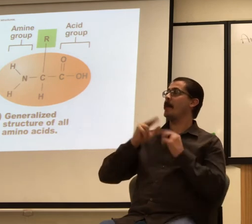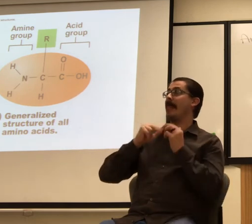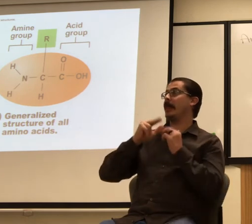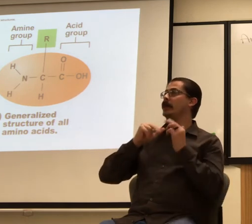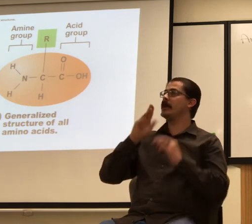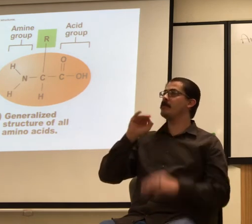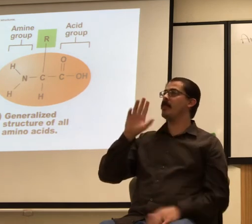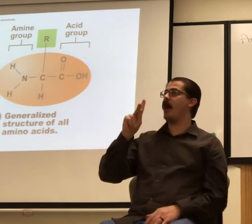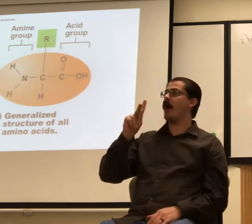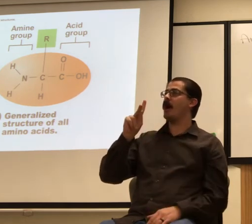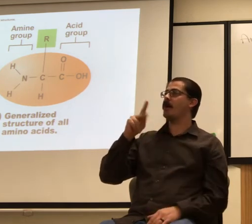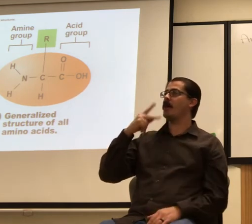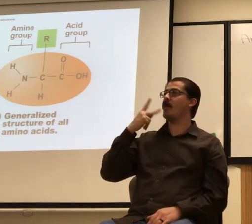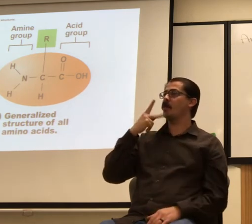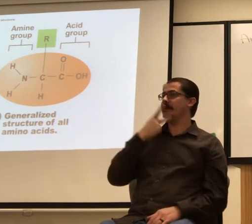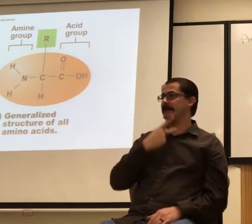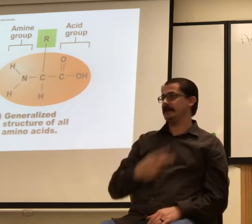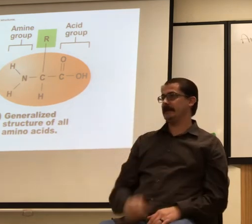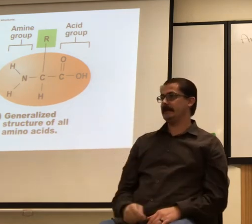of